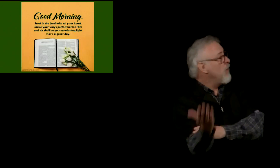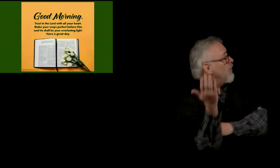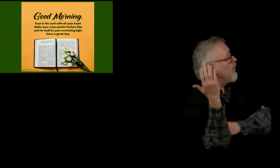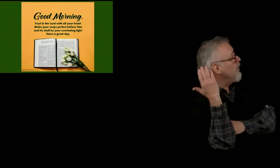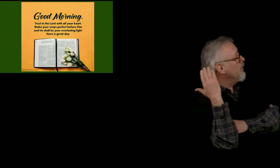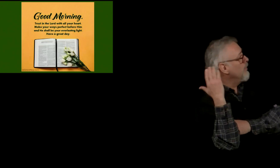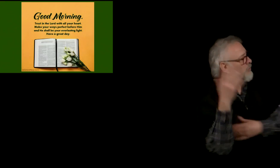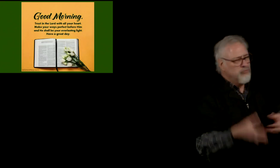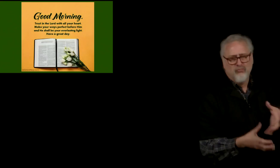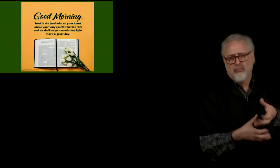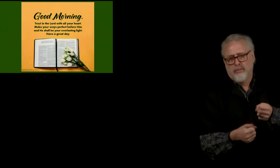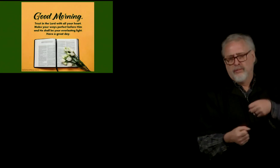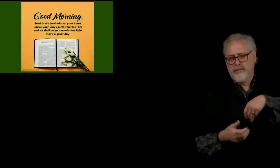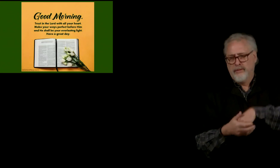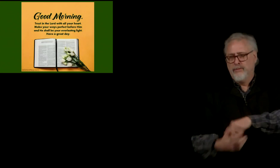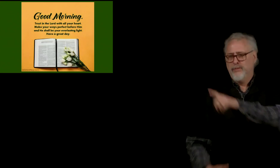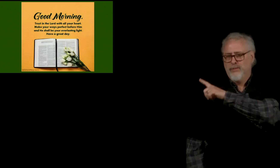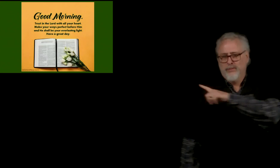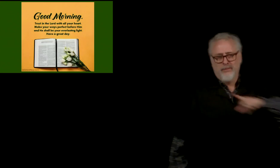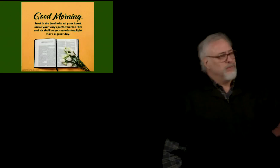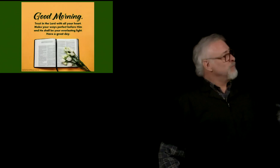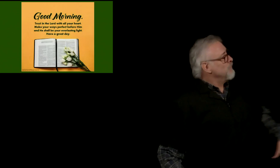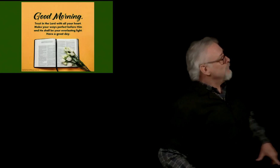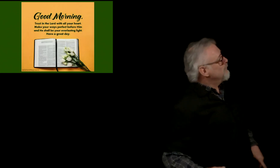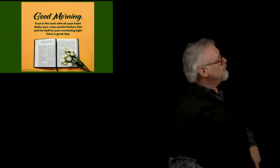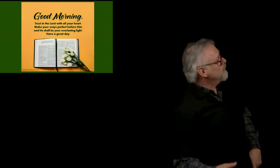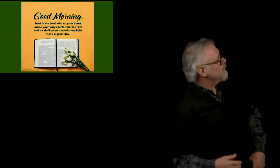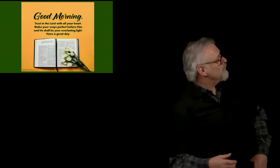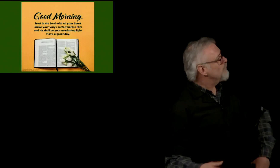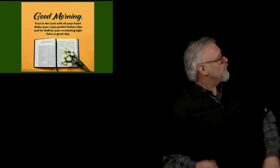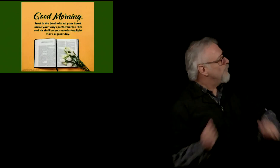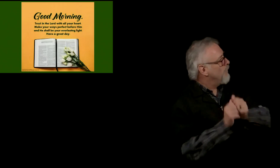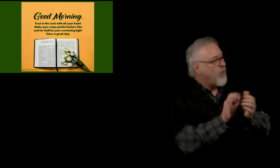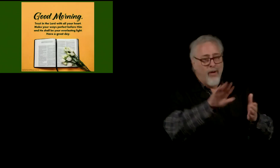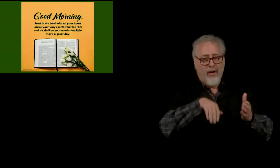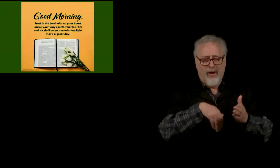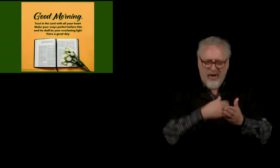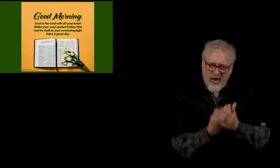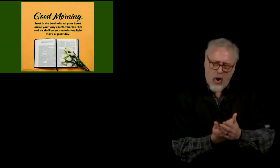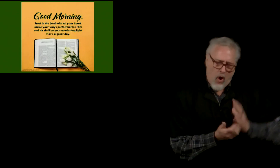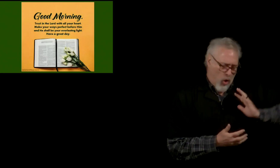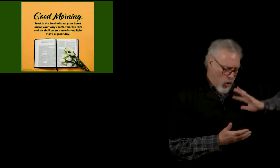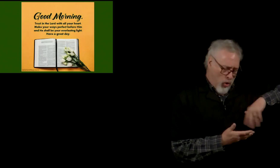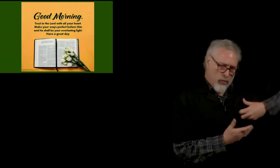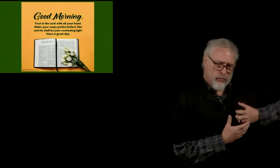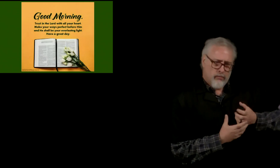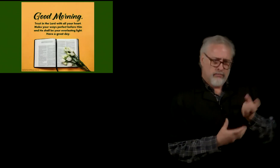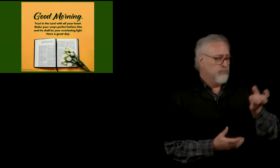Good morning. Trust in the Lord with all your